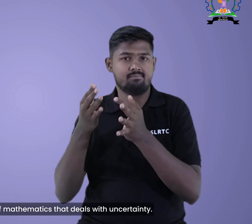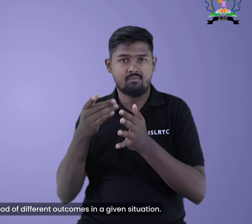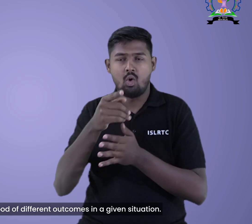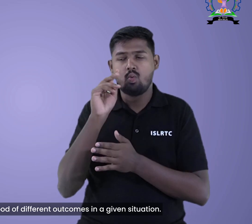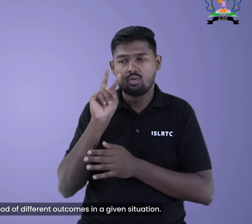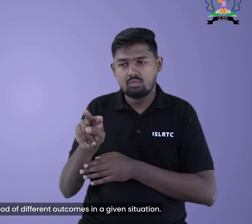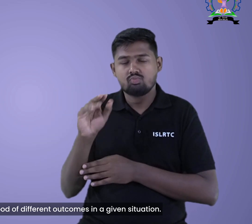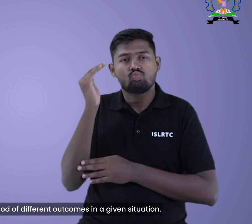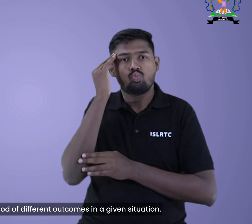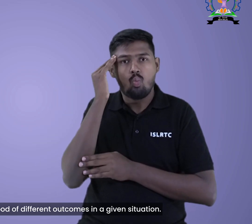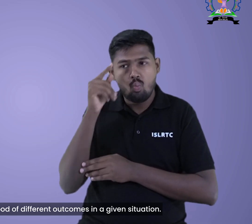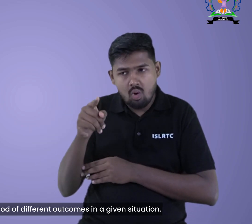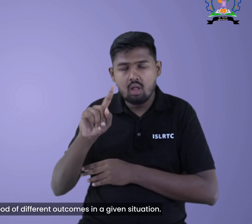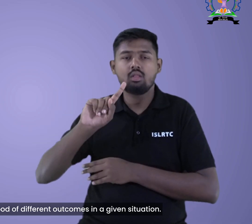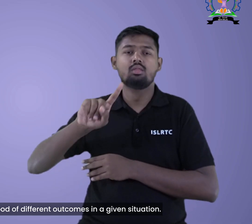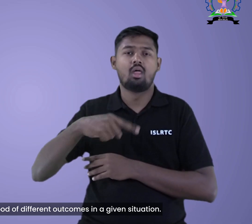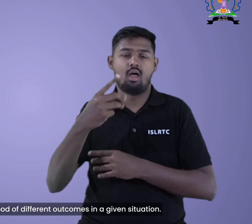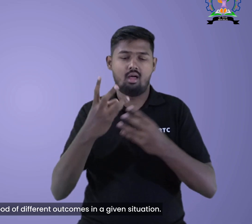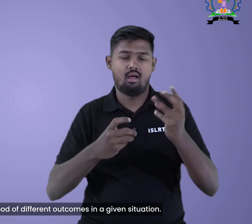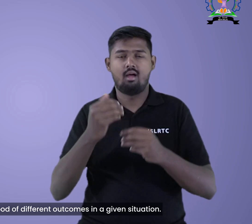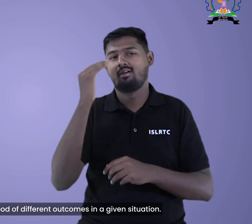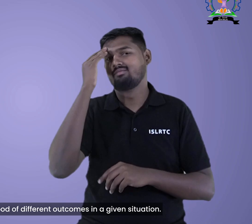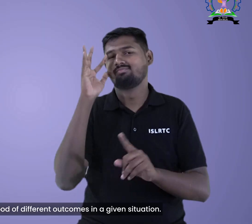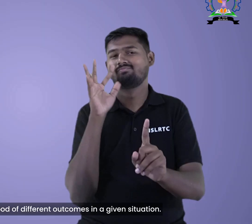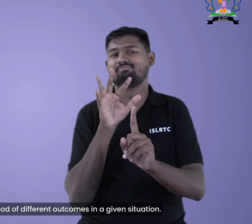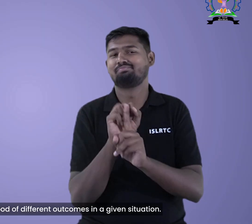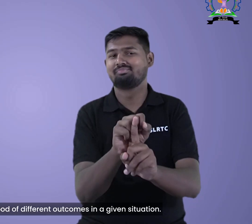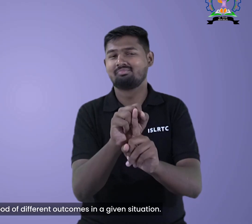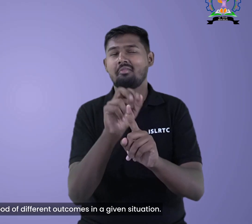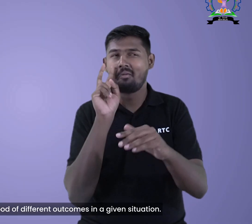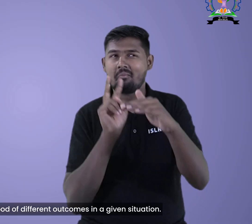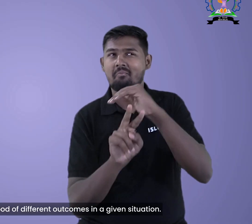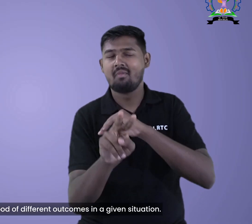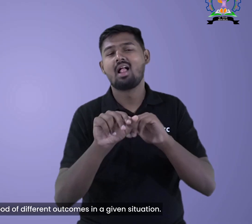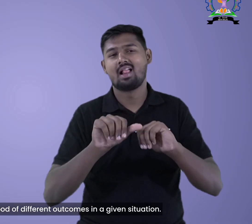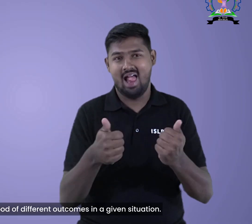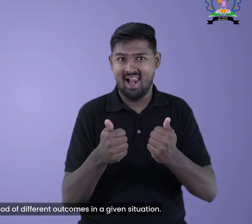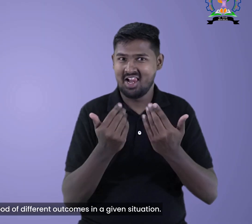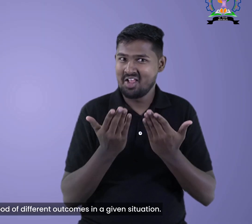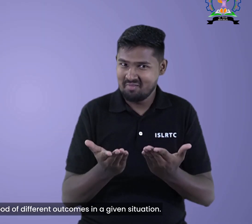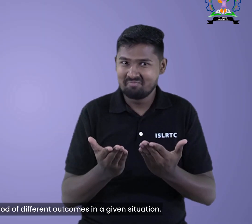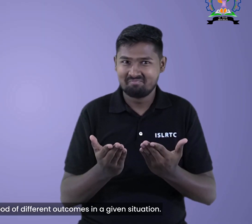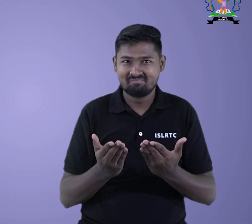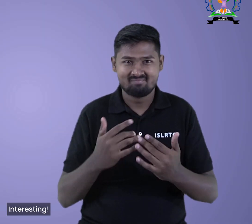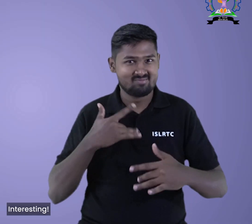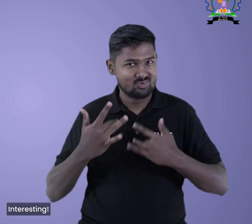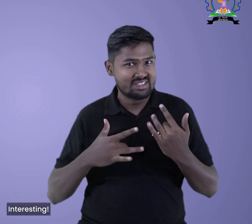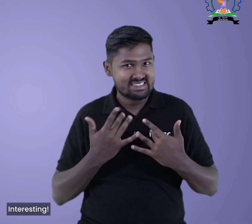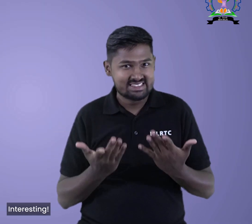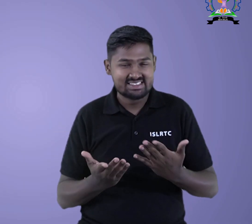It helps us predict the likelihood of different outcomes in a given situation. Interesting.